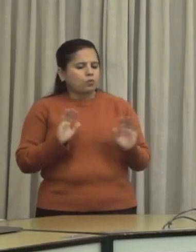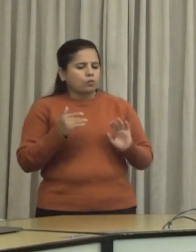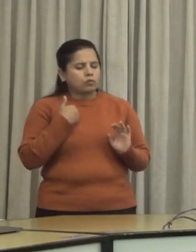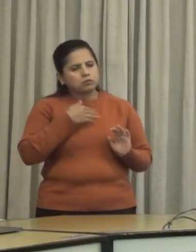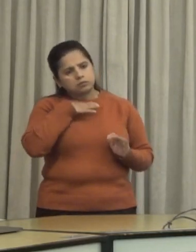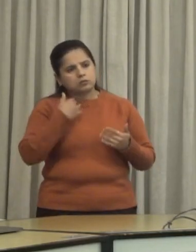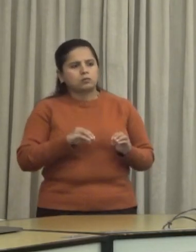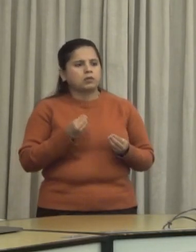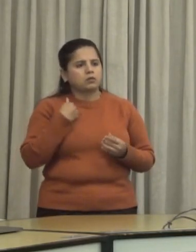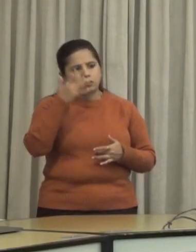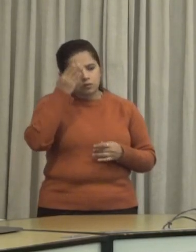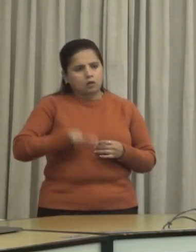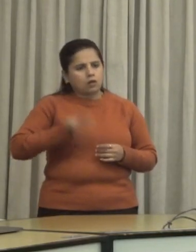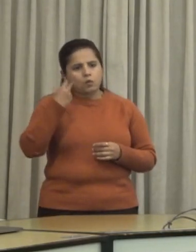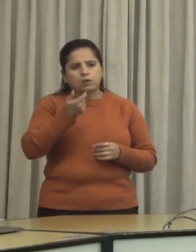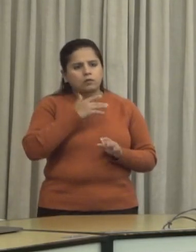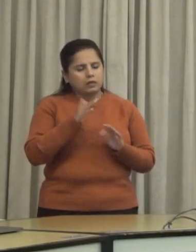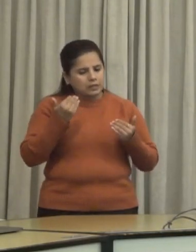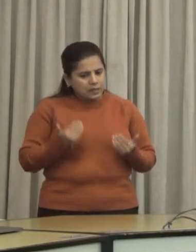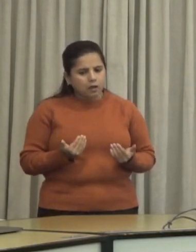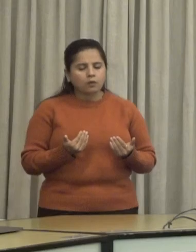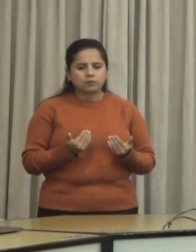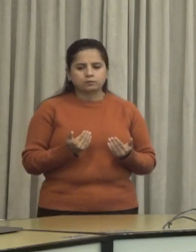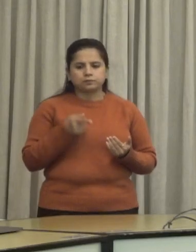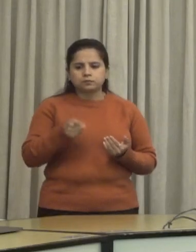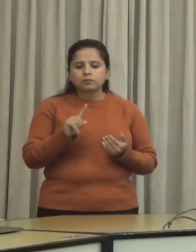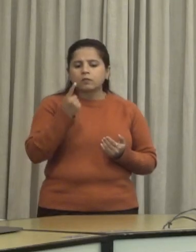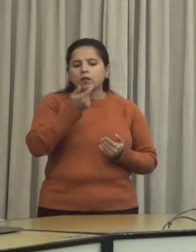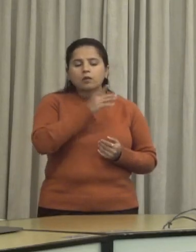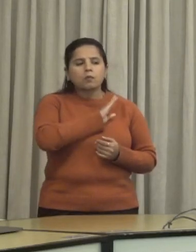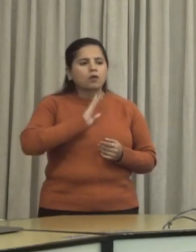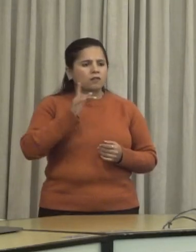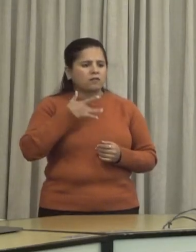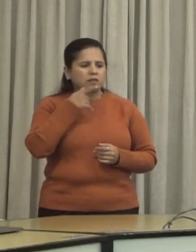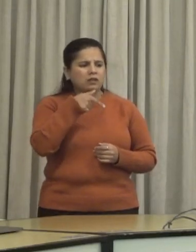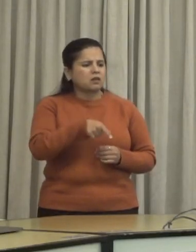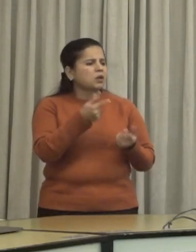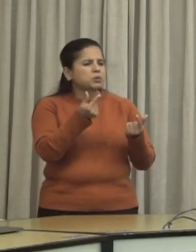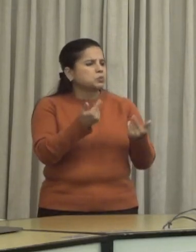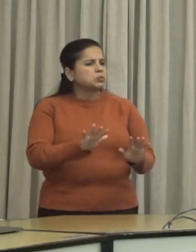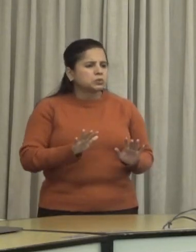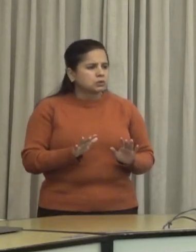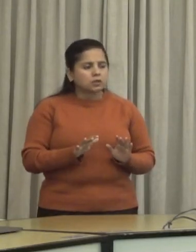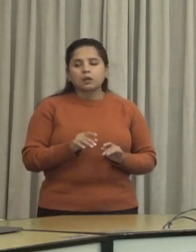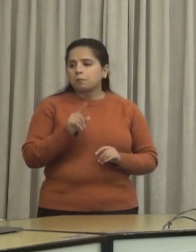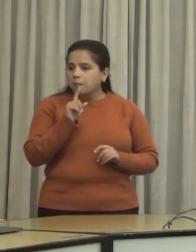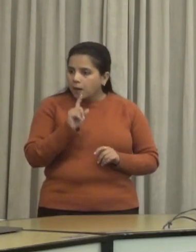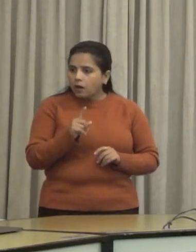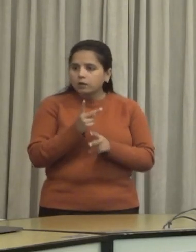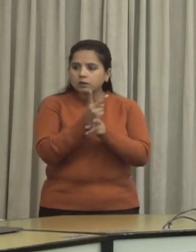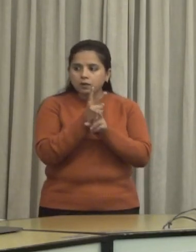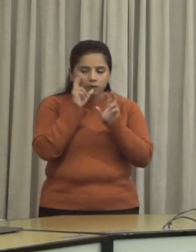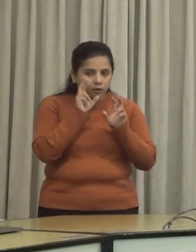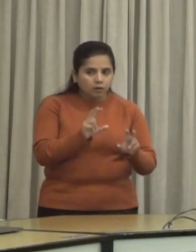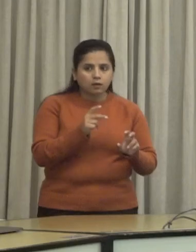unnecessary disease-directed treatments at a point where the primary medical board feels it futile. But the